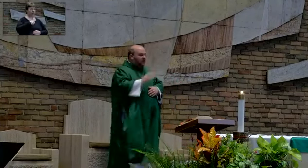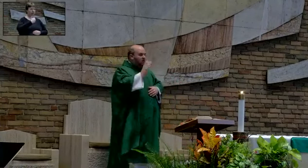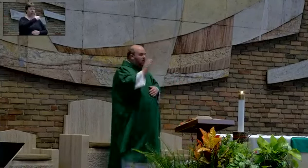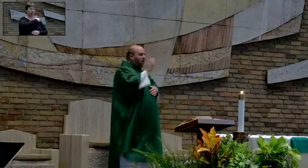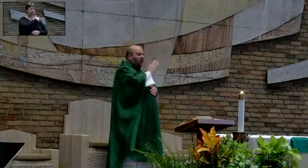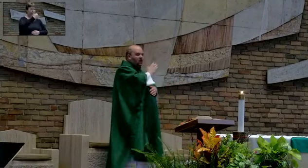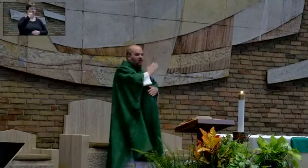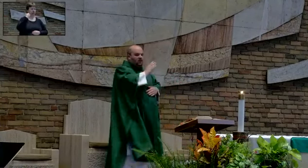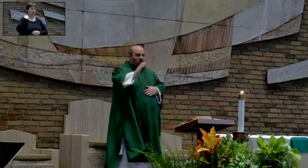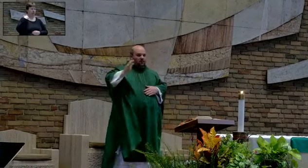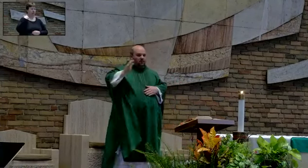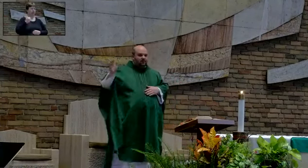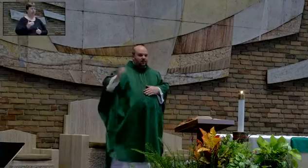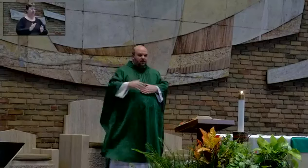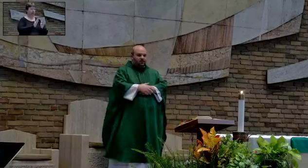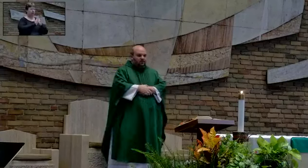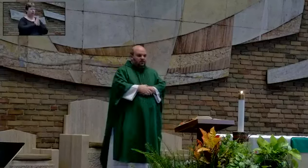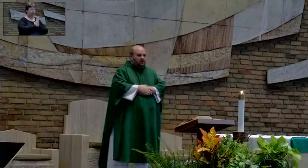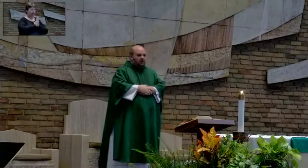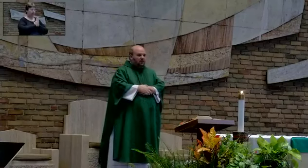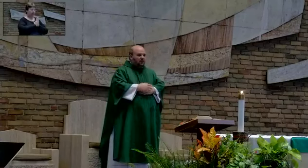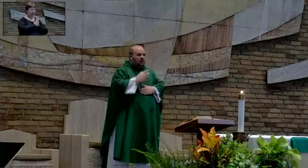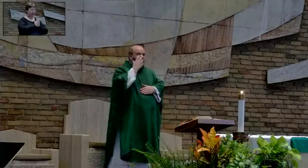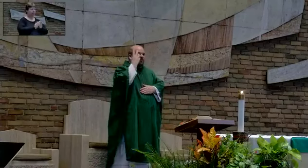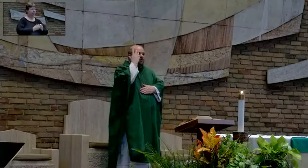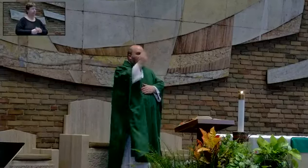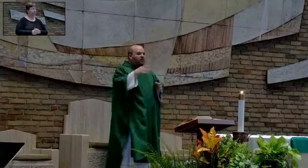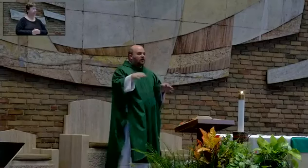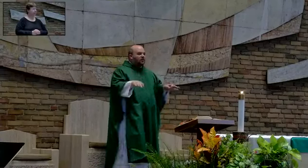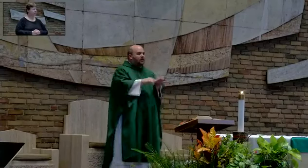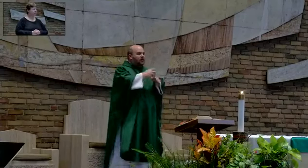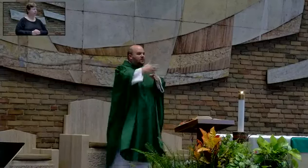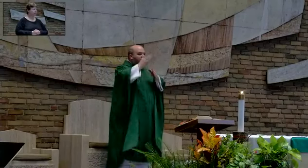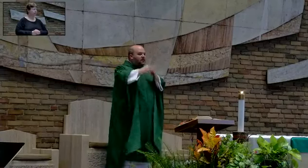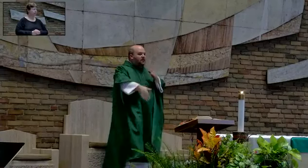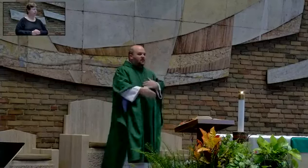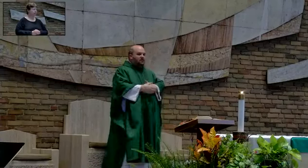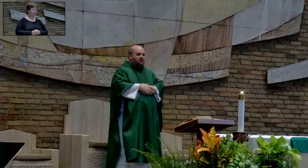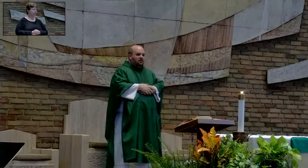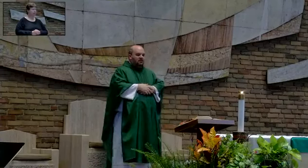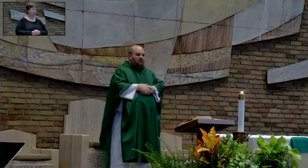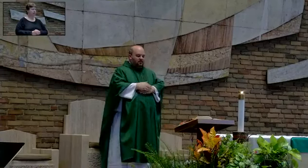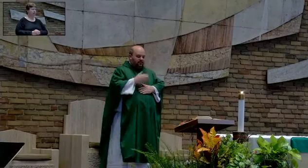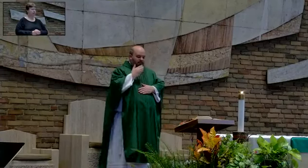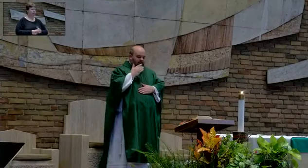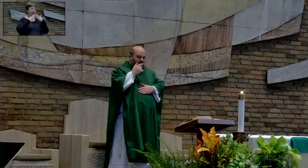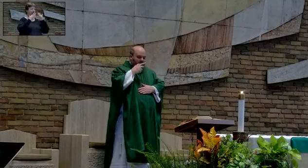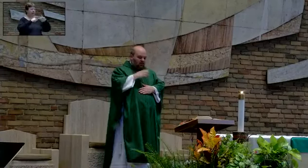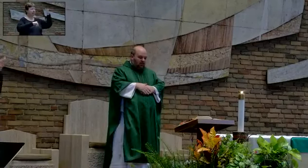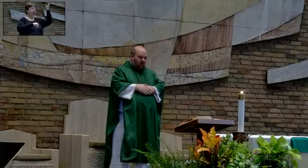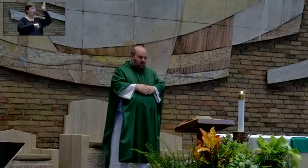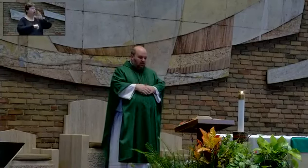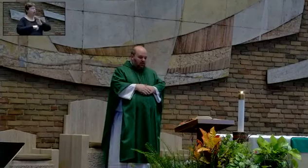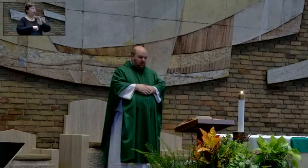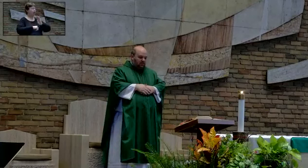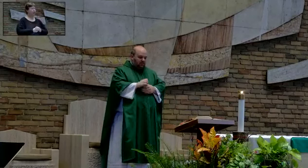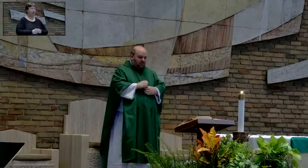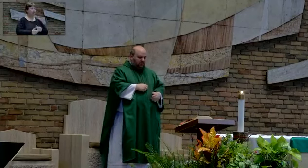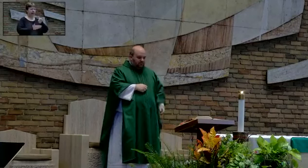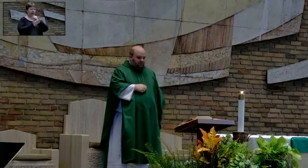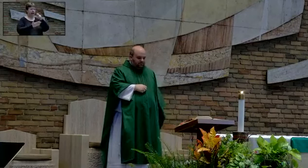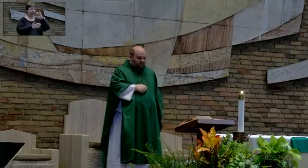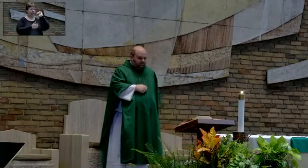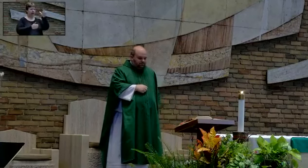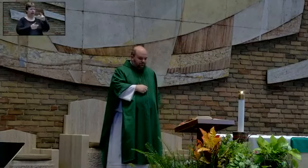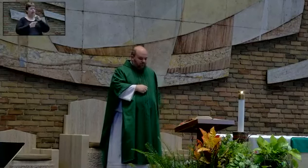the Son, and the Holy Spirit. Amen. Go forth, the Mass is ended. Thanks be to God.